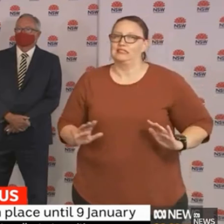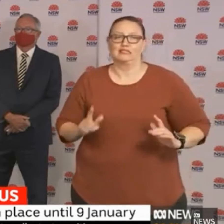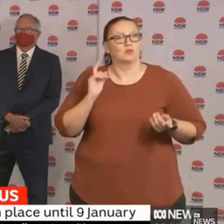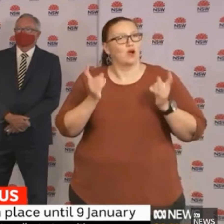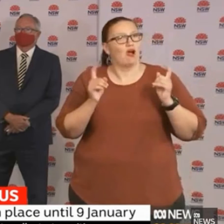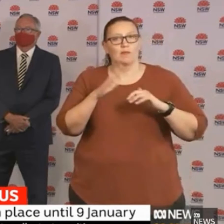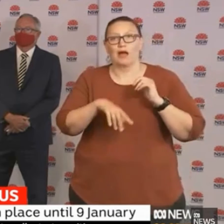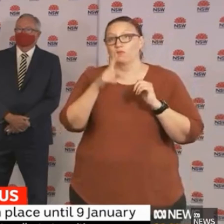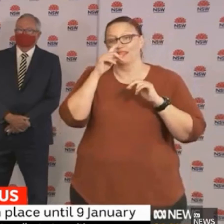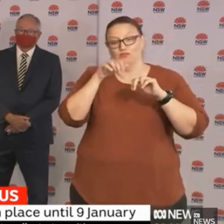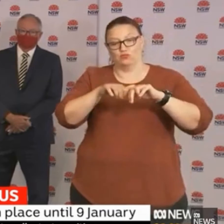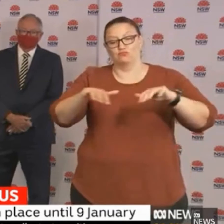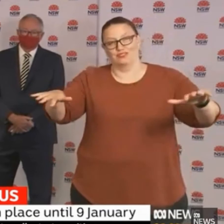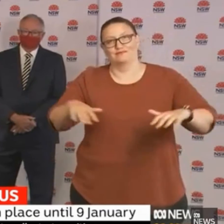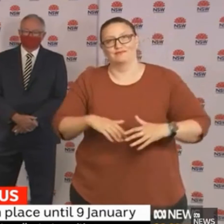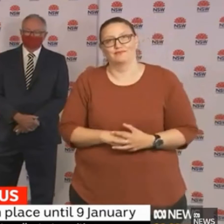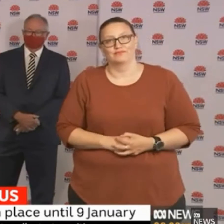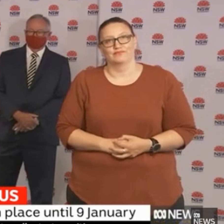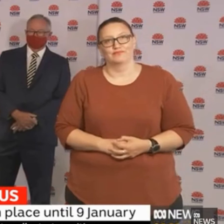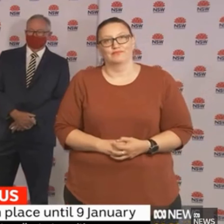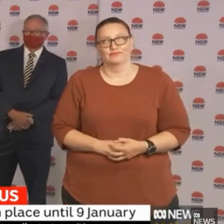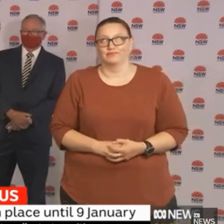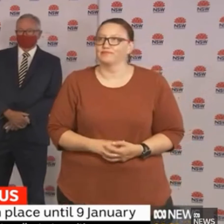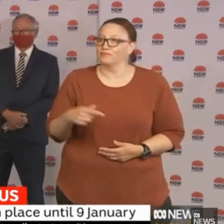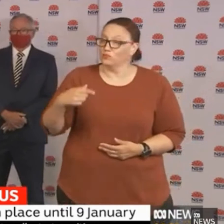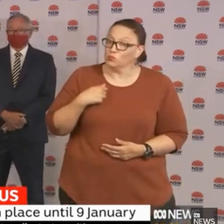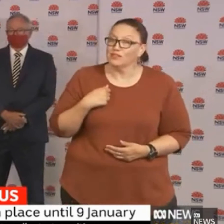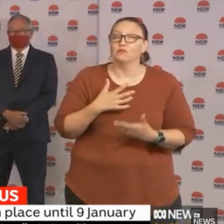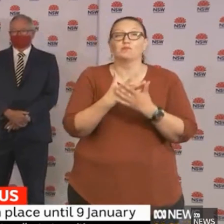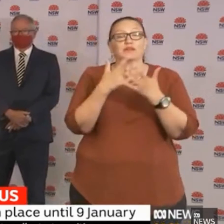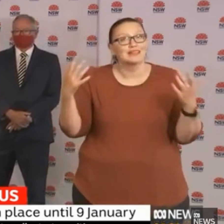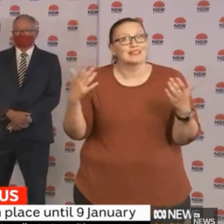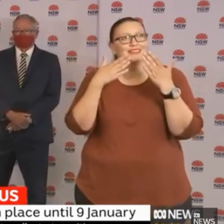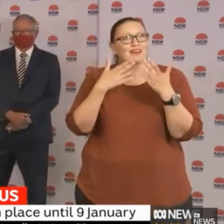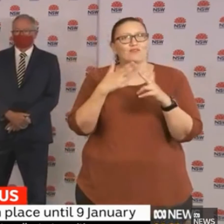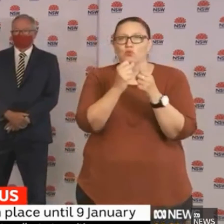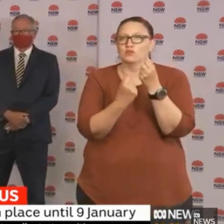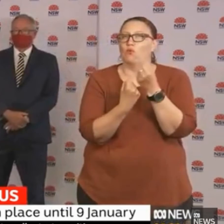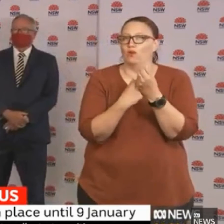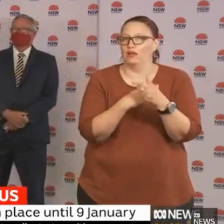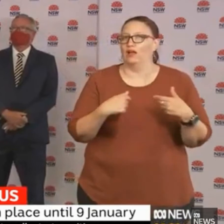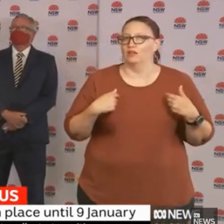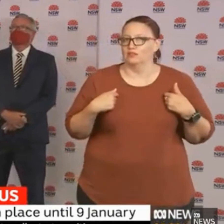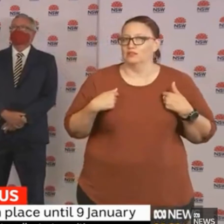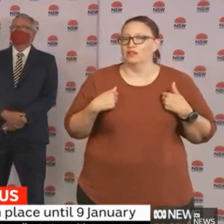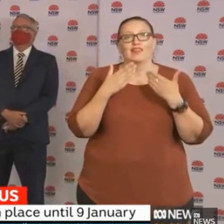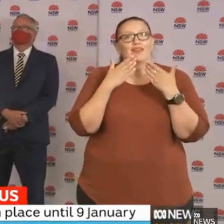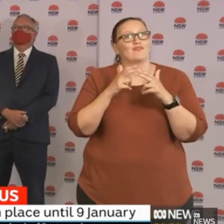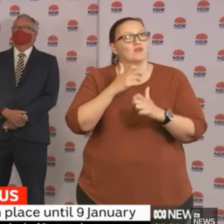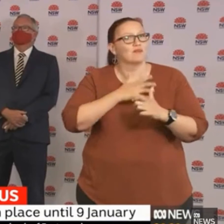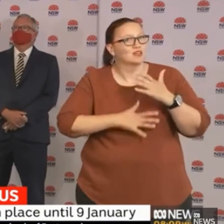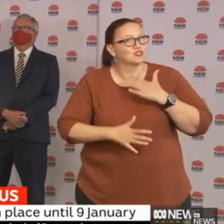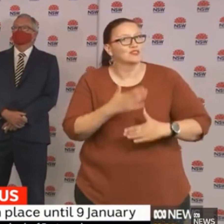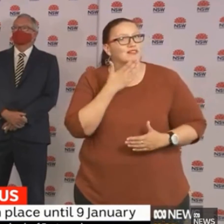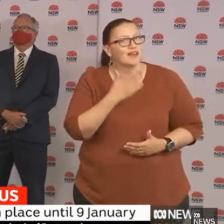about potential outbreaks of the virus. So again, we're deeply grateful for your support. We're deeply grateful for your patience,